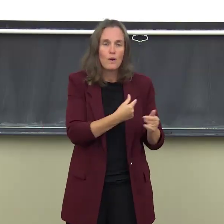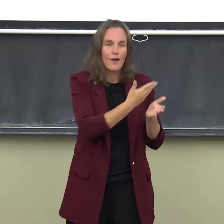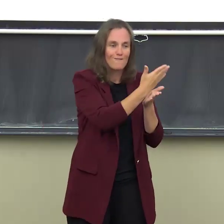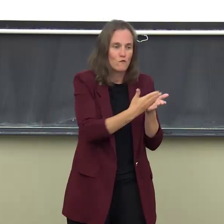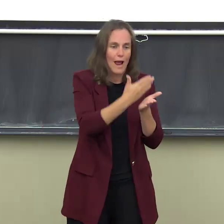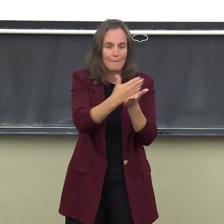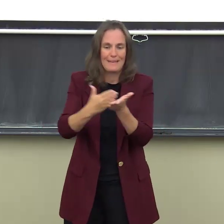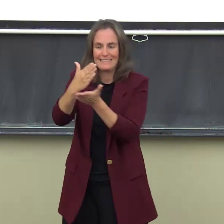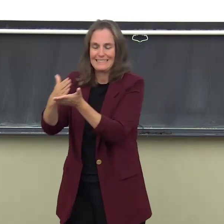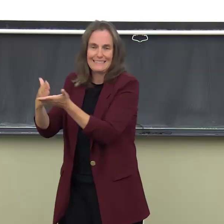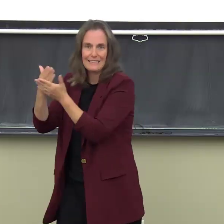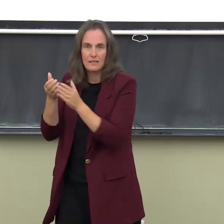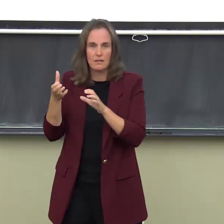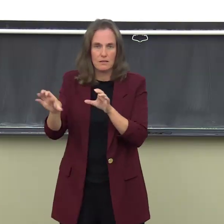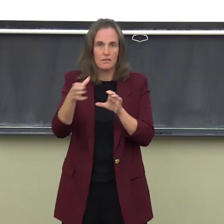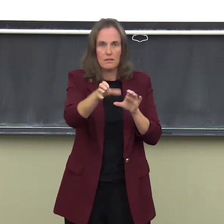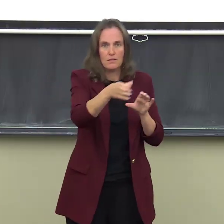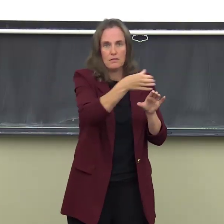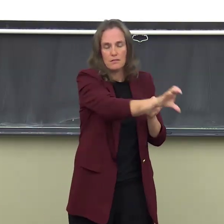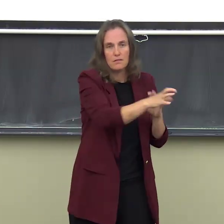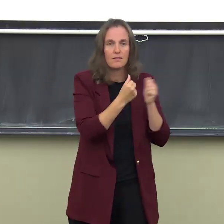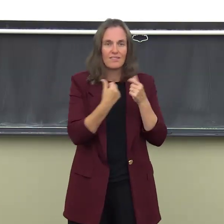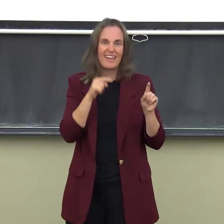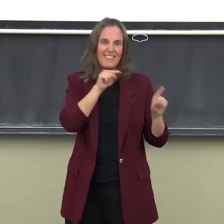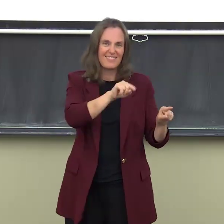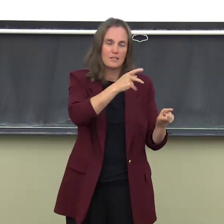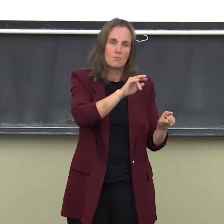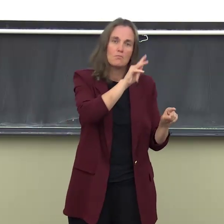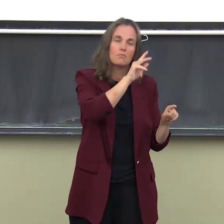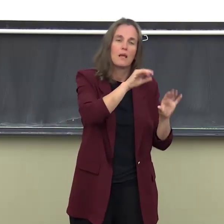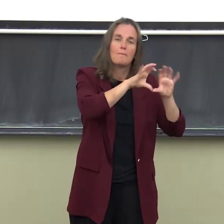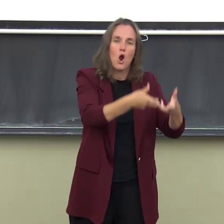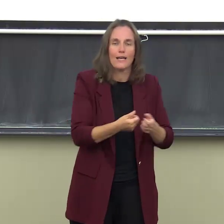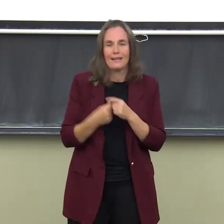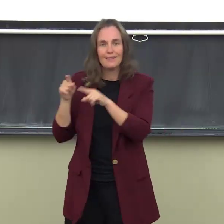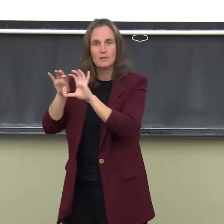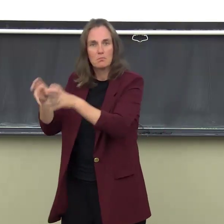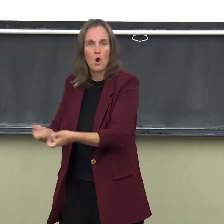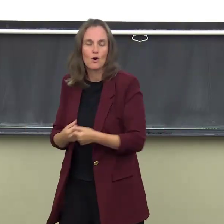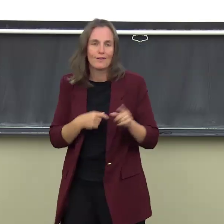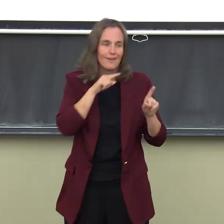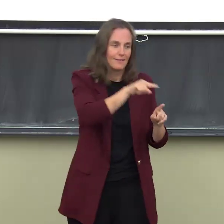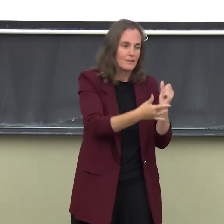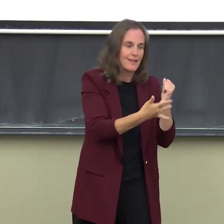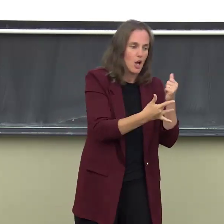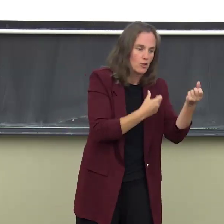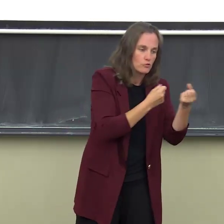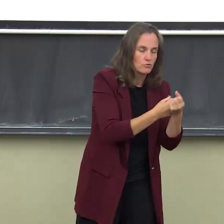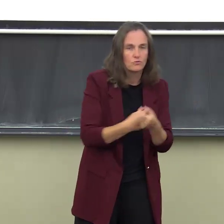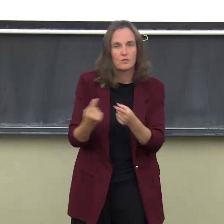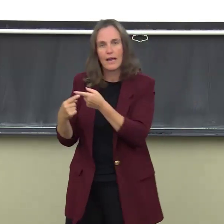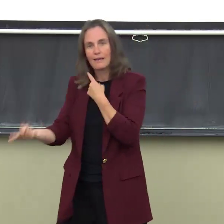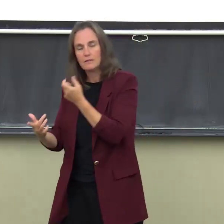binary space of this party, that party. Technology, not technology, but the truth is actually in the gray,